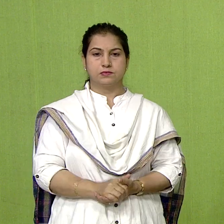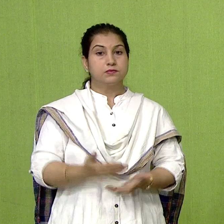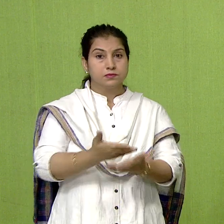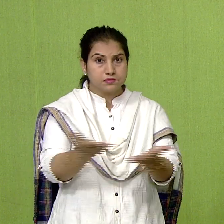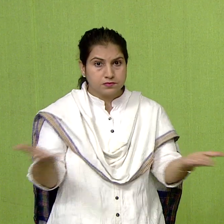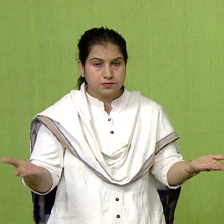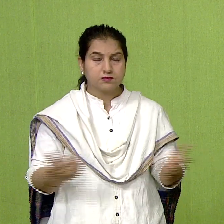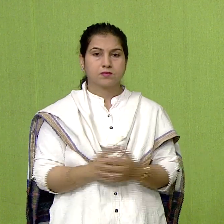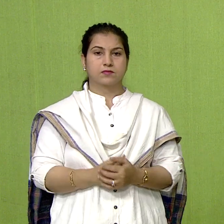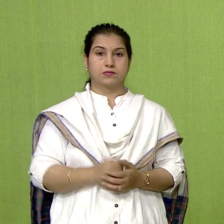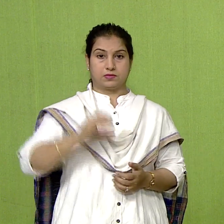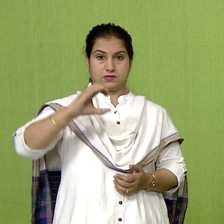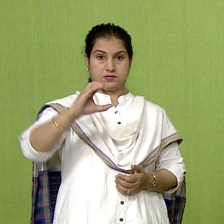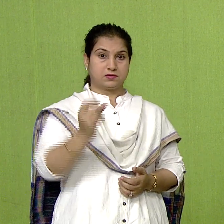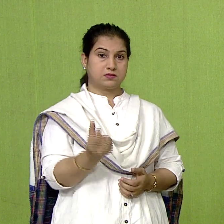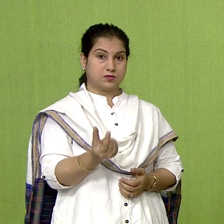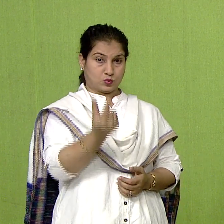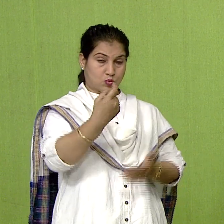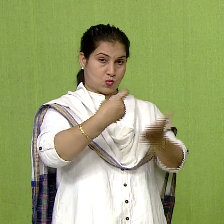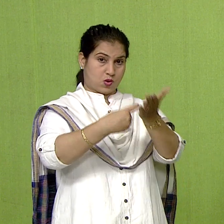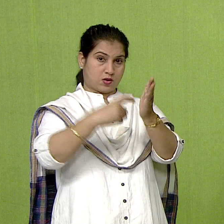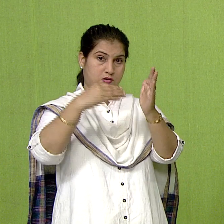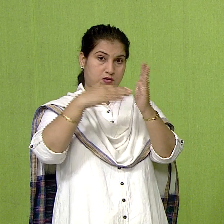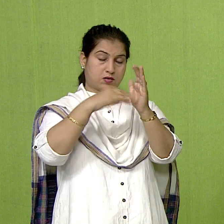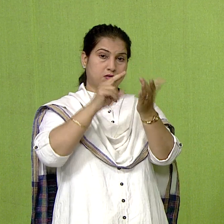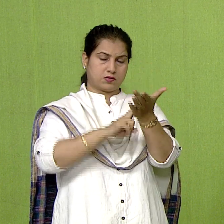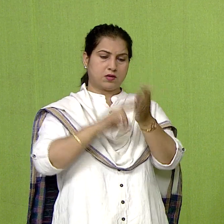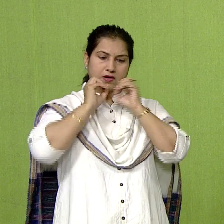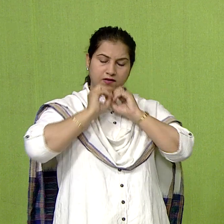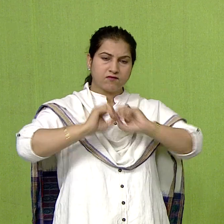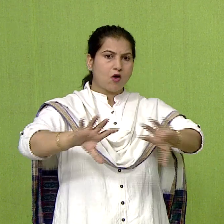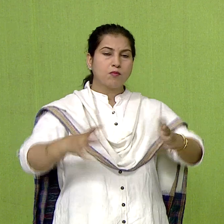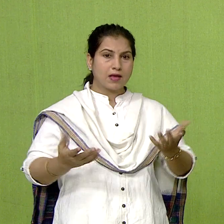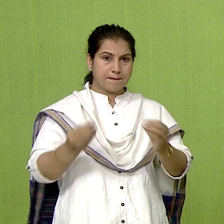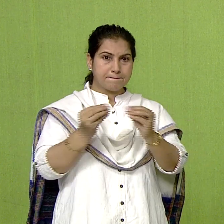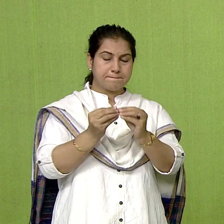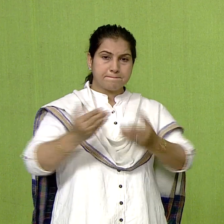Learners, Curzon announced the partition of Bengal in two parts,